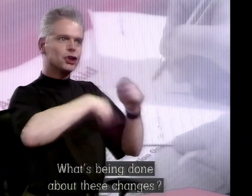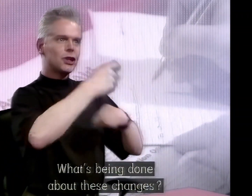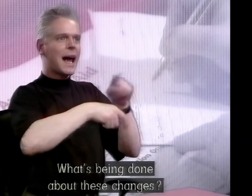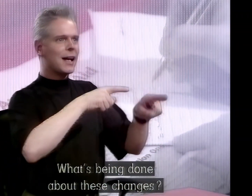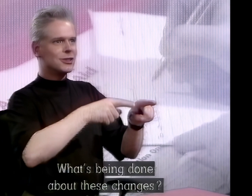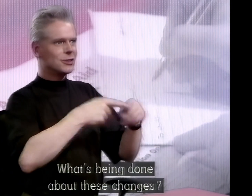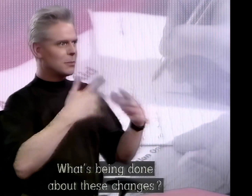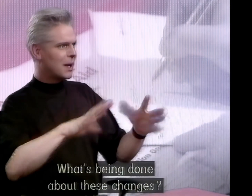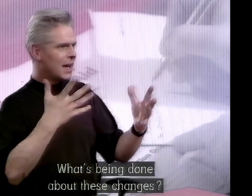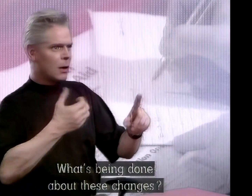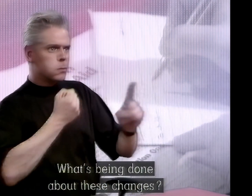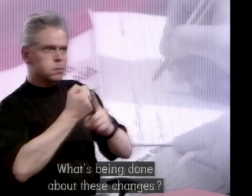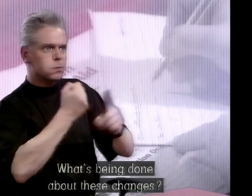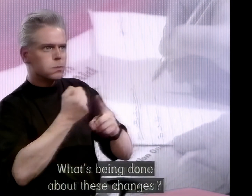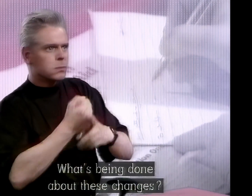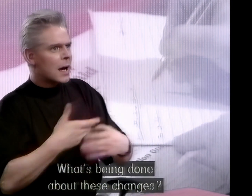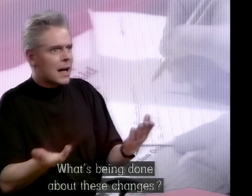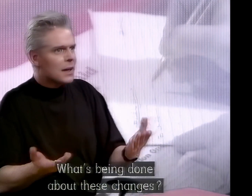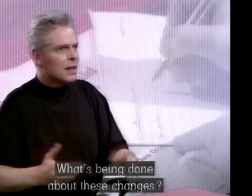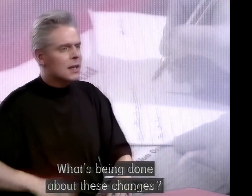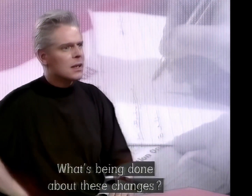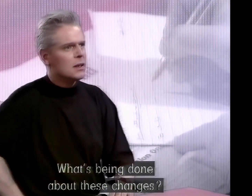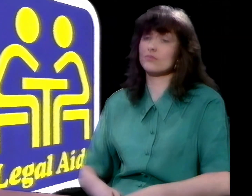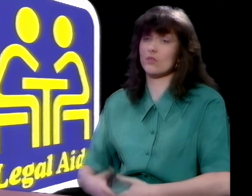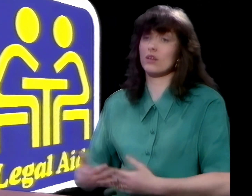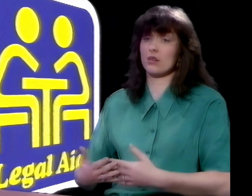So what's being done about these changes?